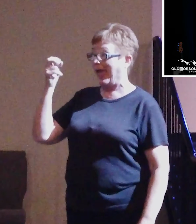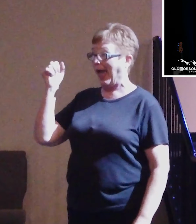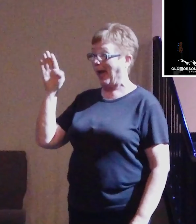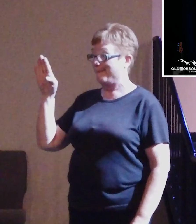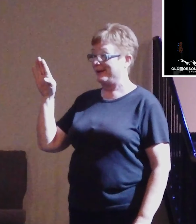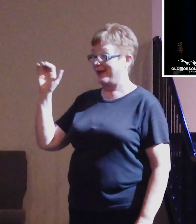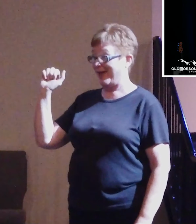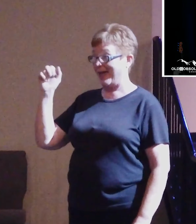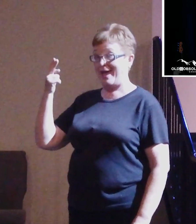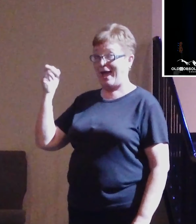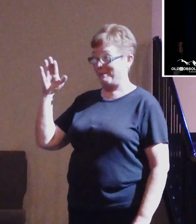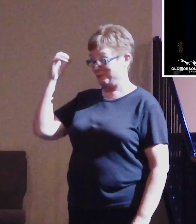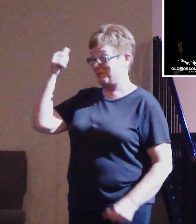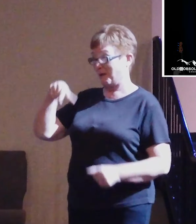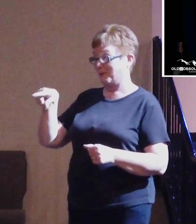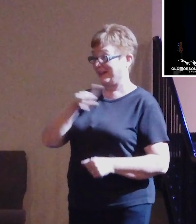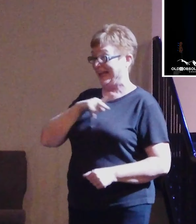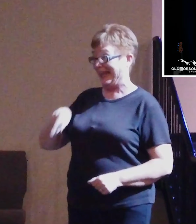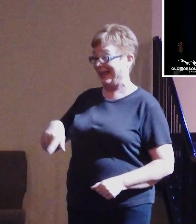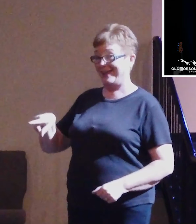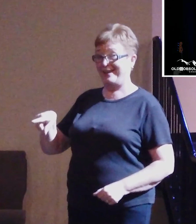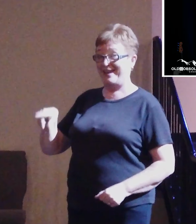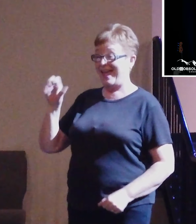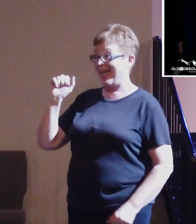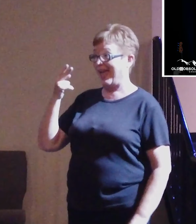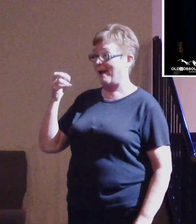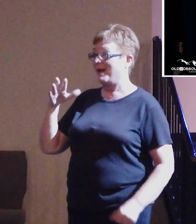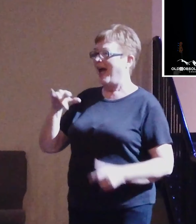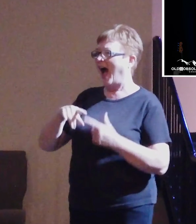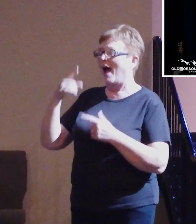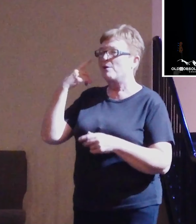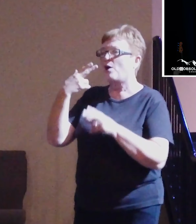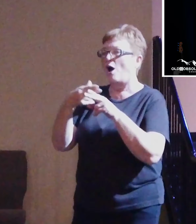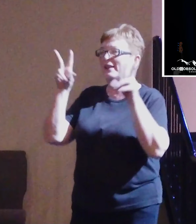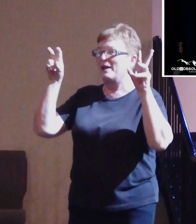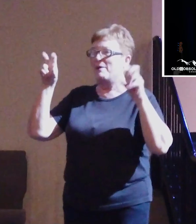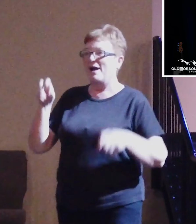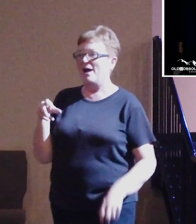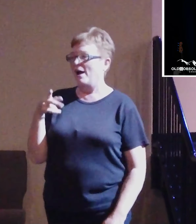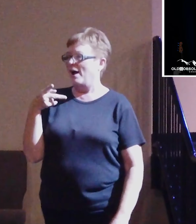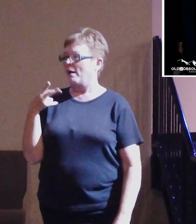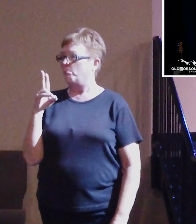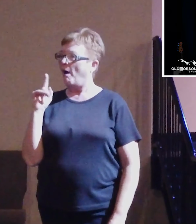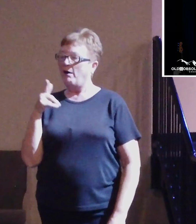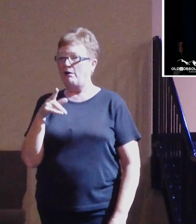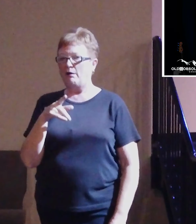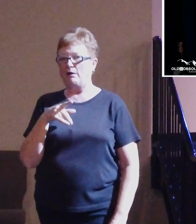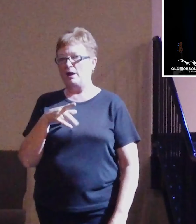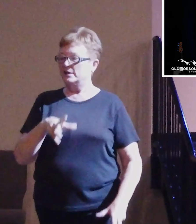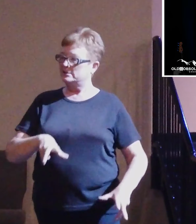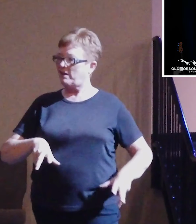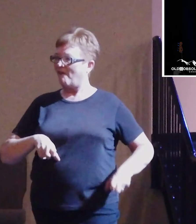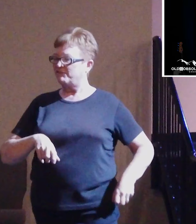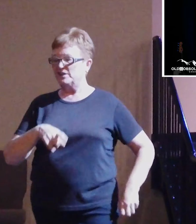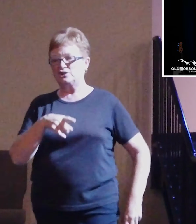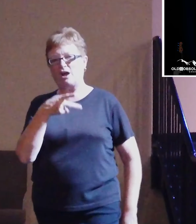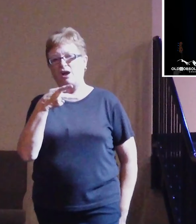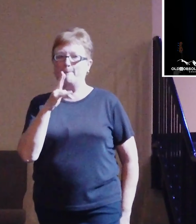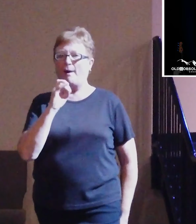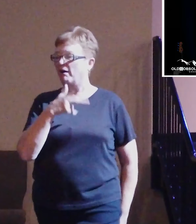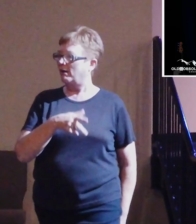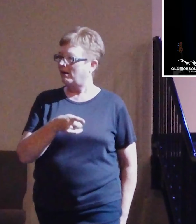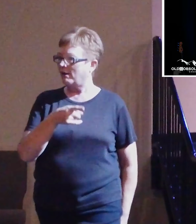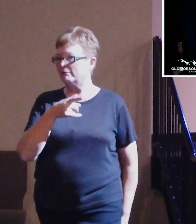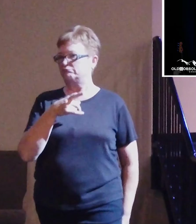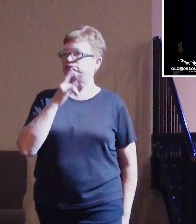Ahab was, I would just call him a punk. He was a selfish punk. And he had all kinds